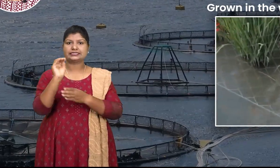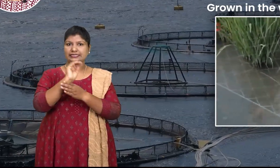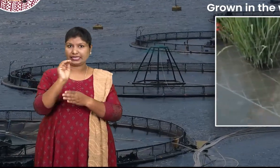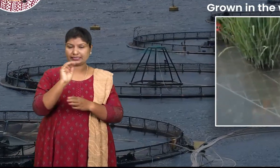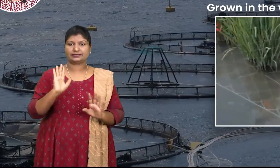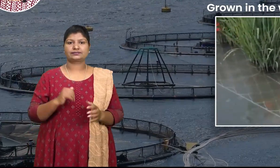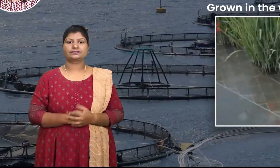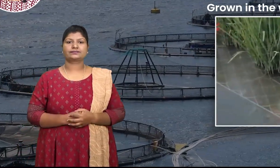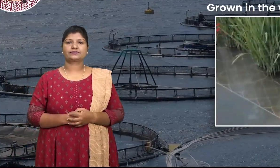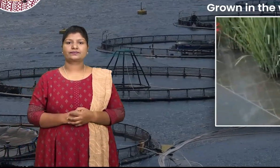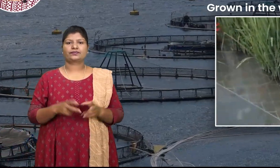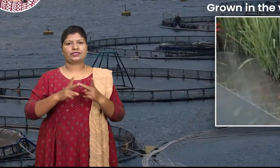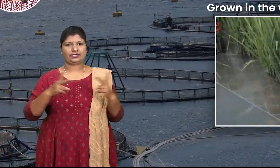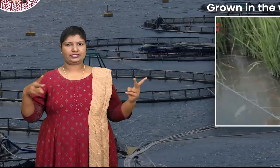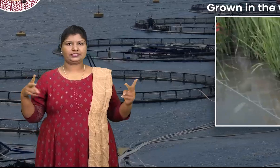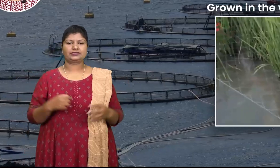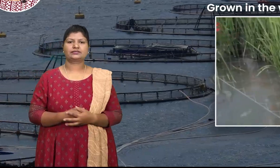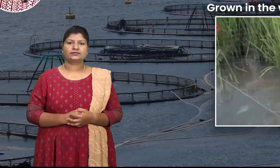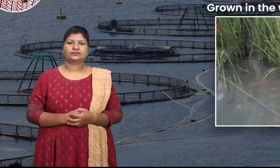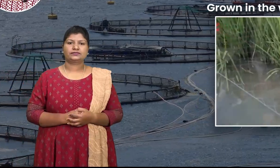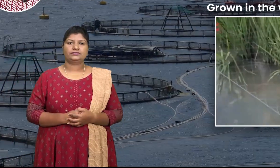snakes, etc.